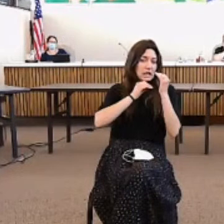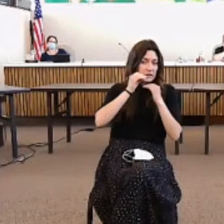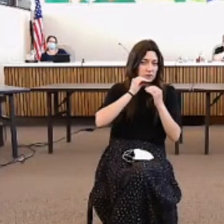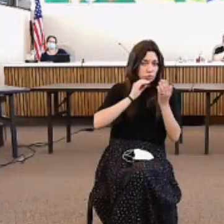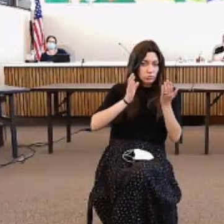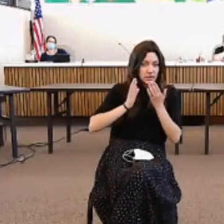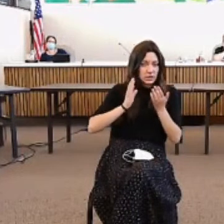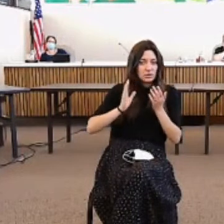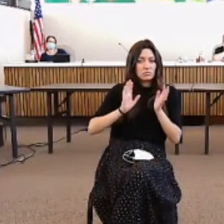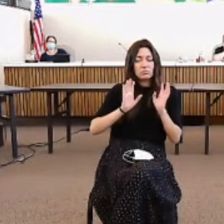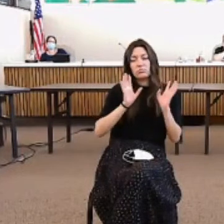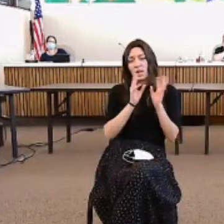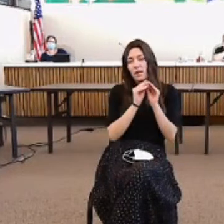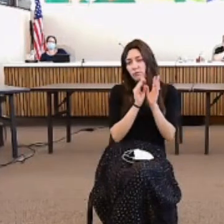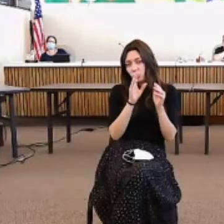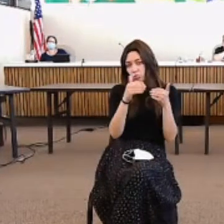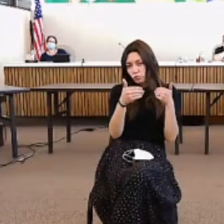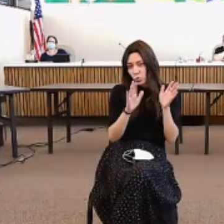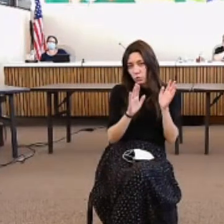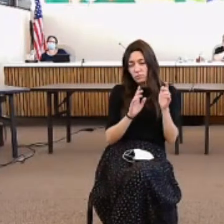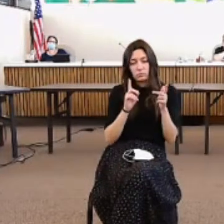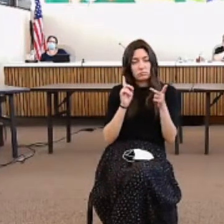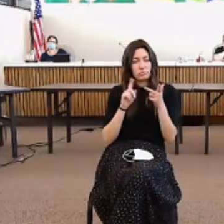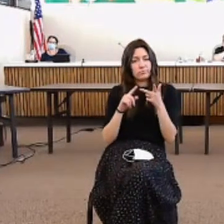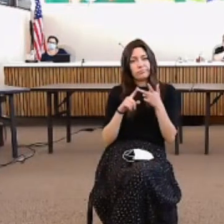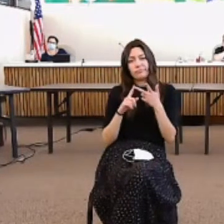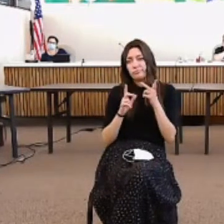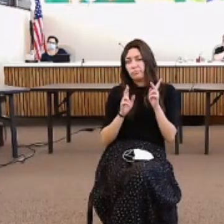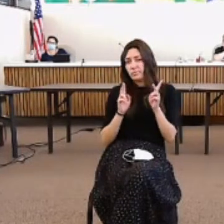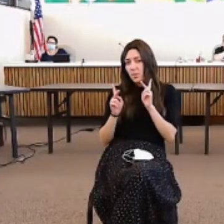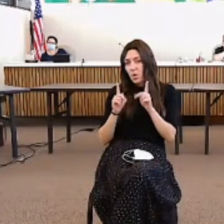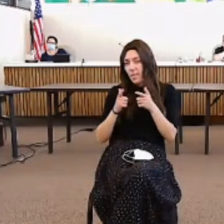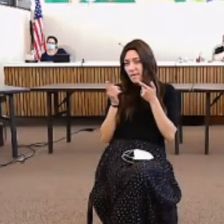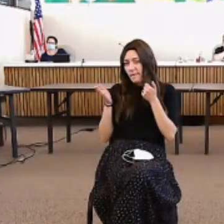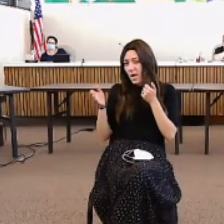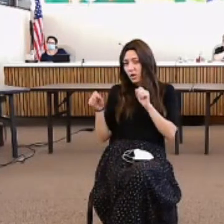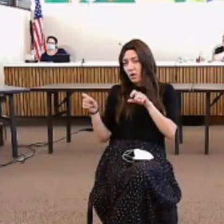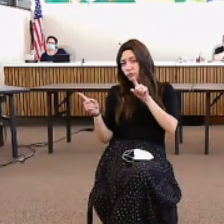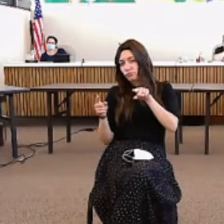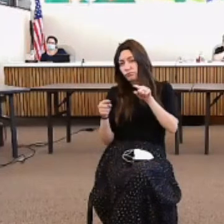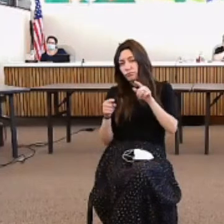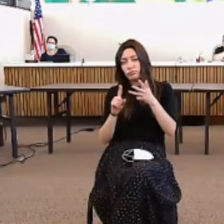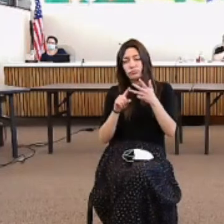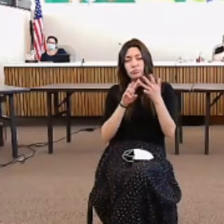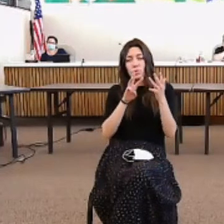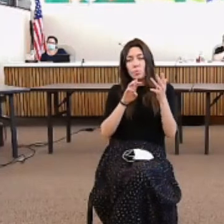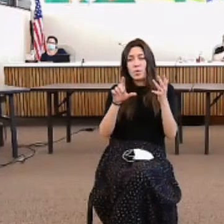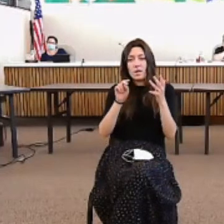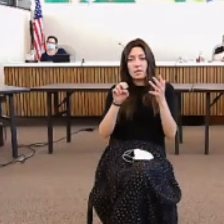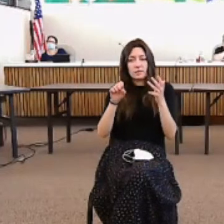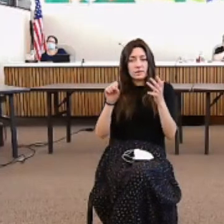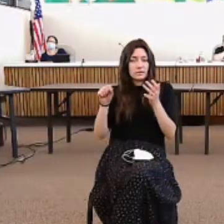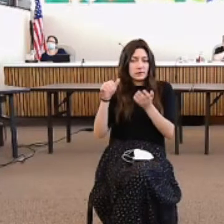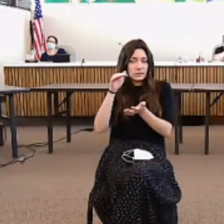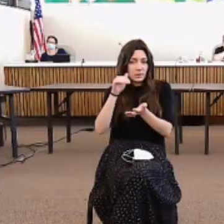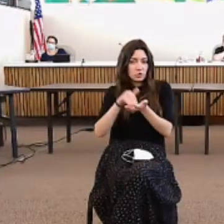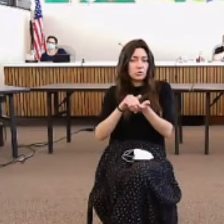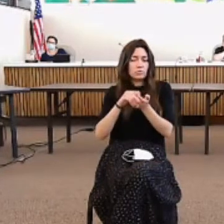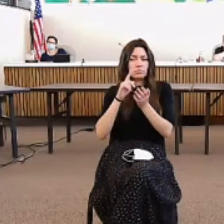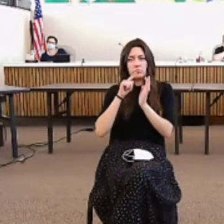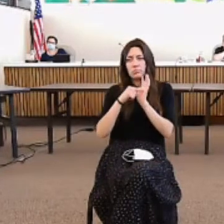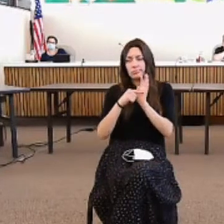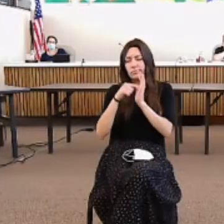services for events and for residents of the community, as well as wellness centers, libraries, and so on. So